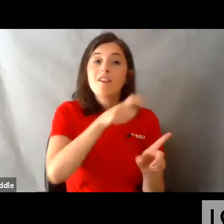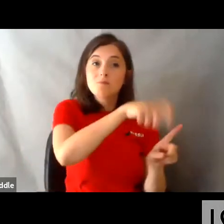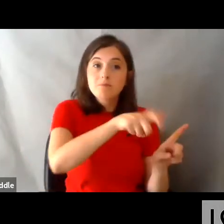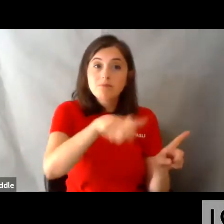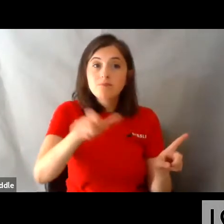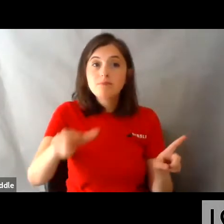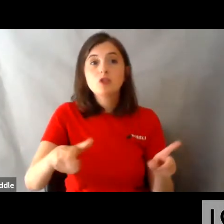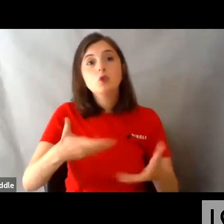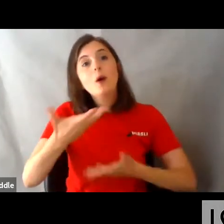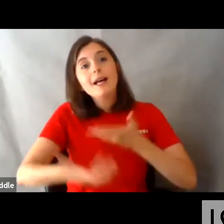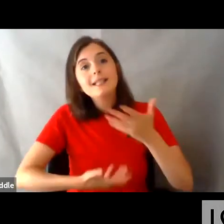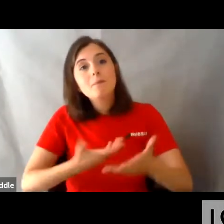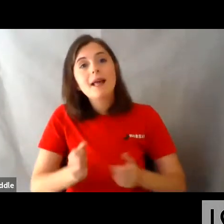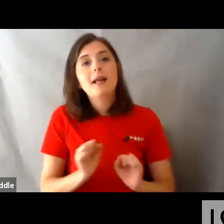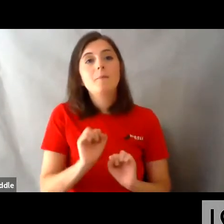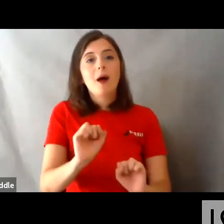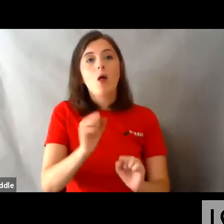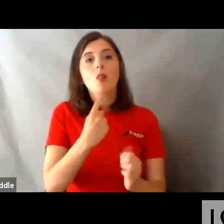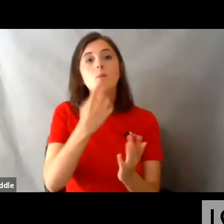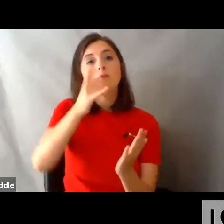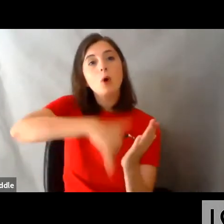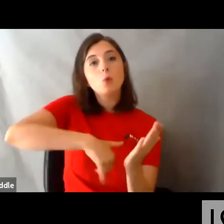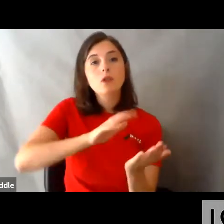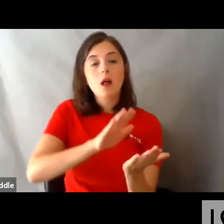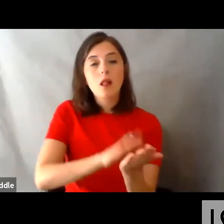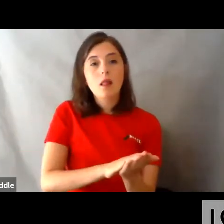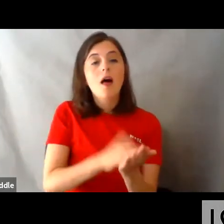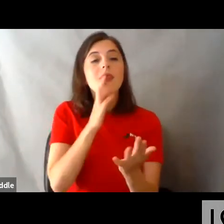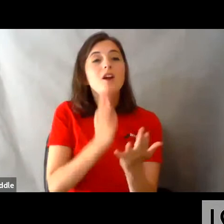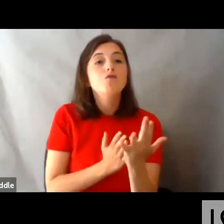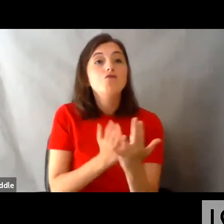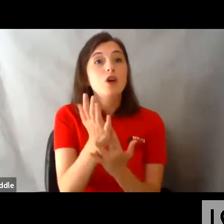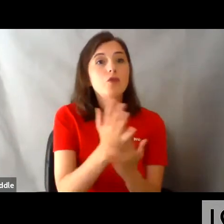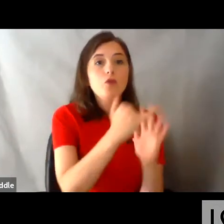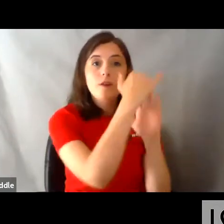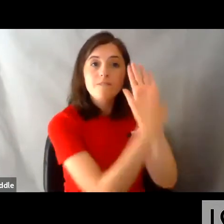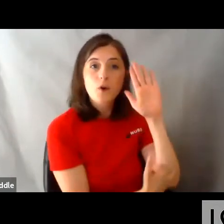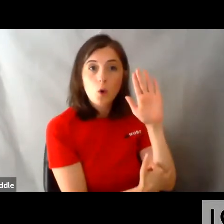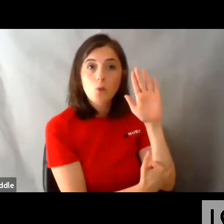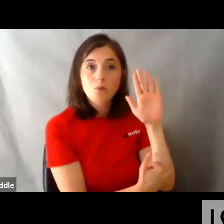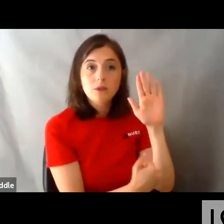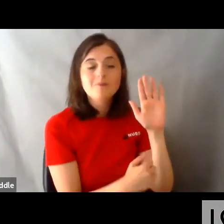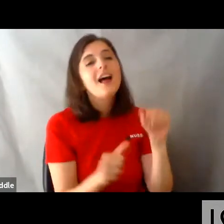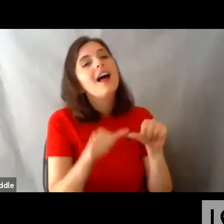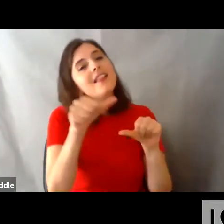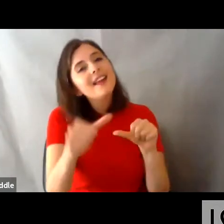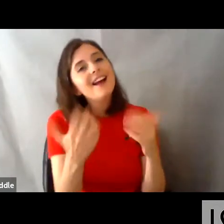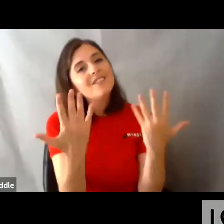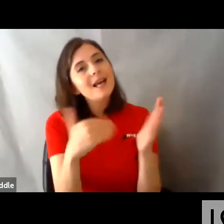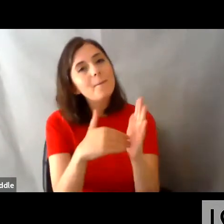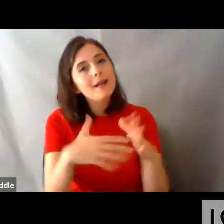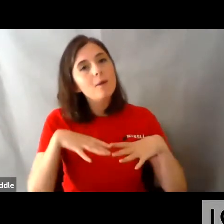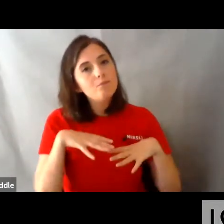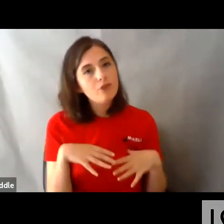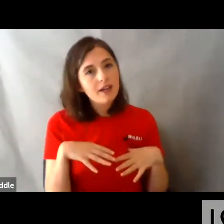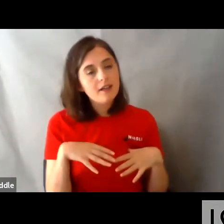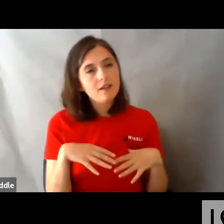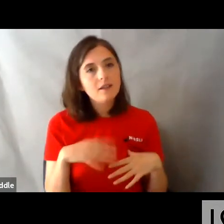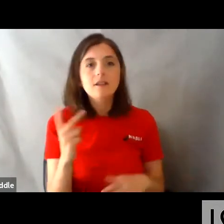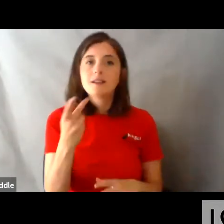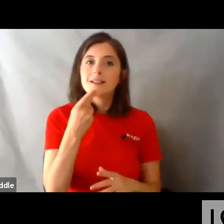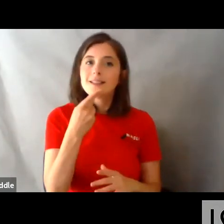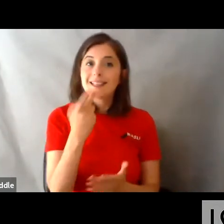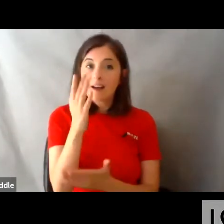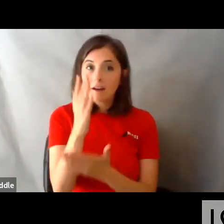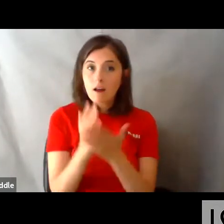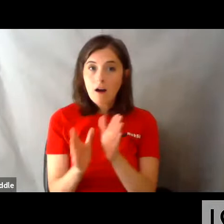run through of the consultation form so you can see what it's like. We'll then have a 10-minute access break. In the second half of